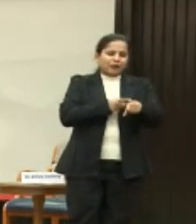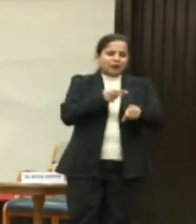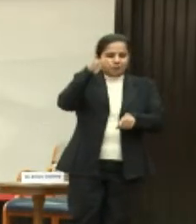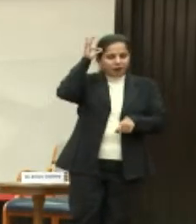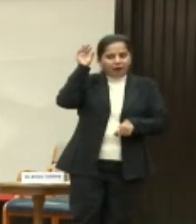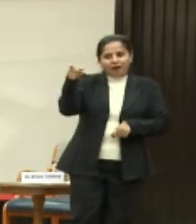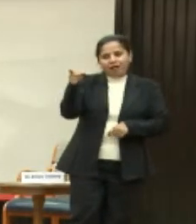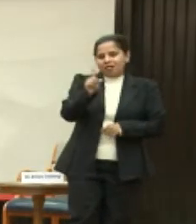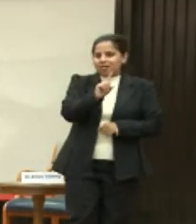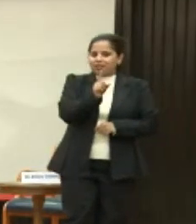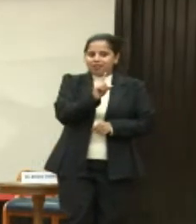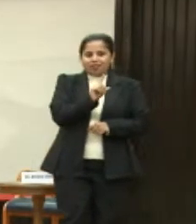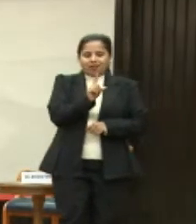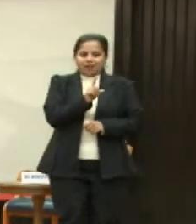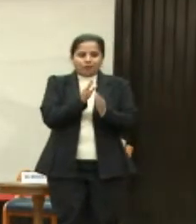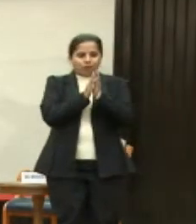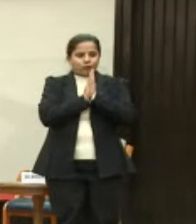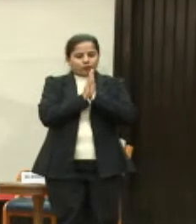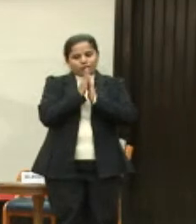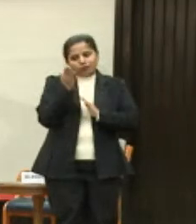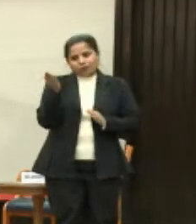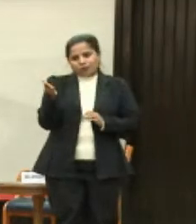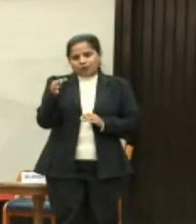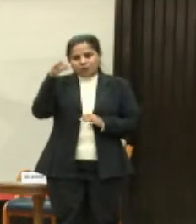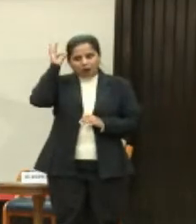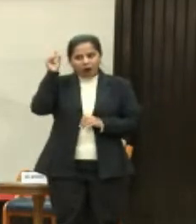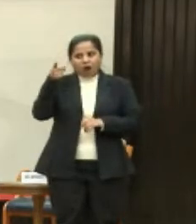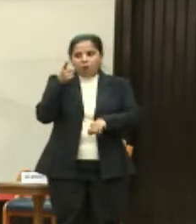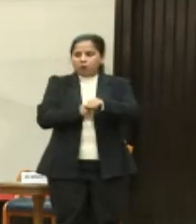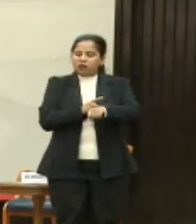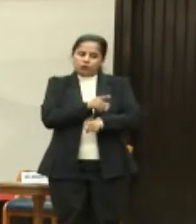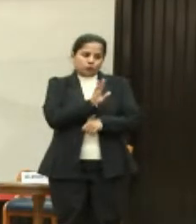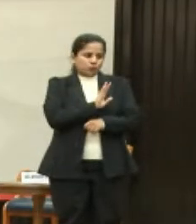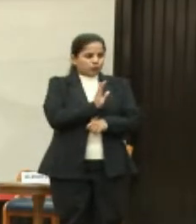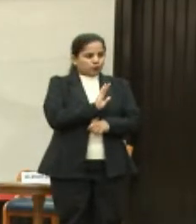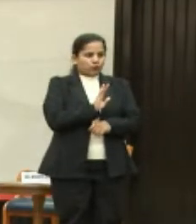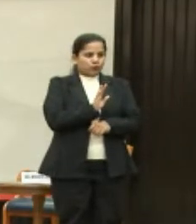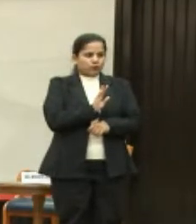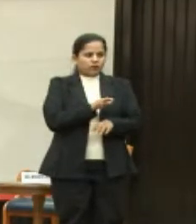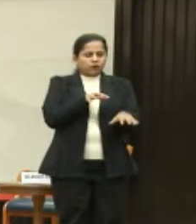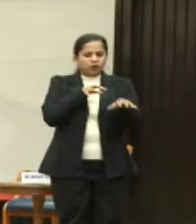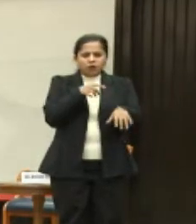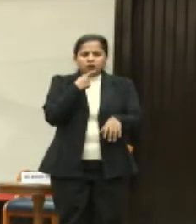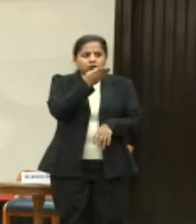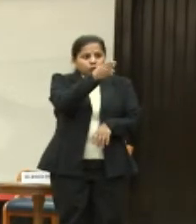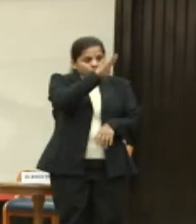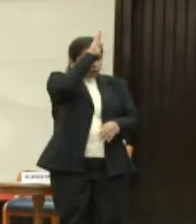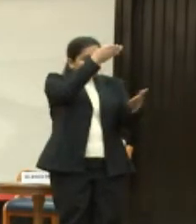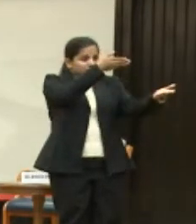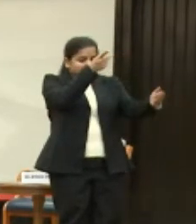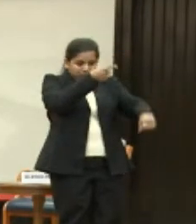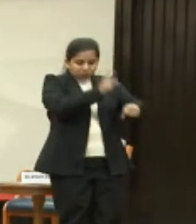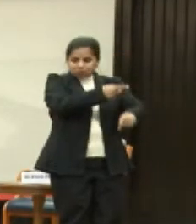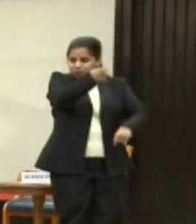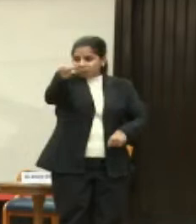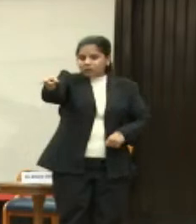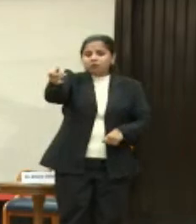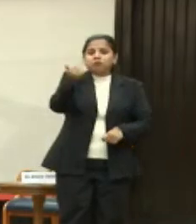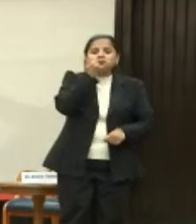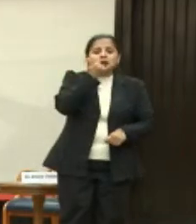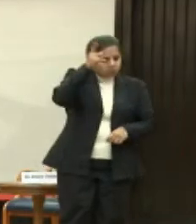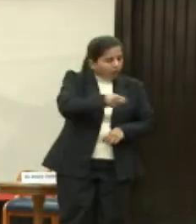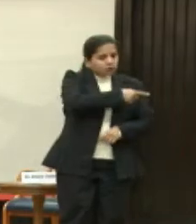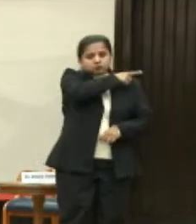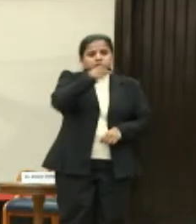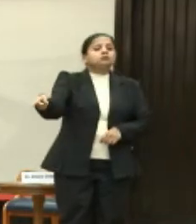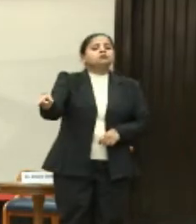Brahmana. A Brahmana cannot be punished. The dog says, you are the king. You must punish the wicked. He is wicked. You must punish